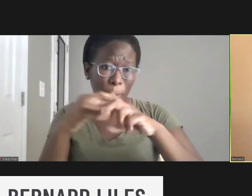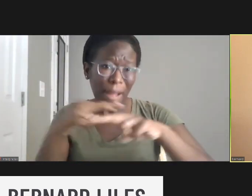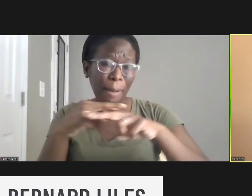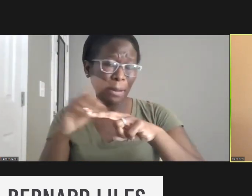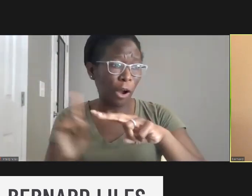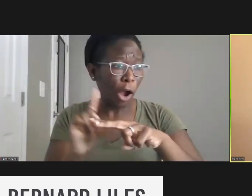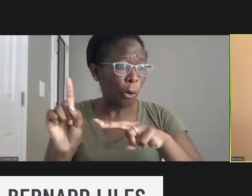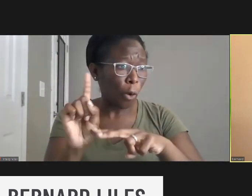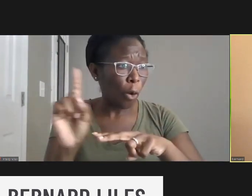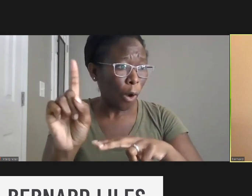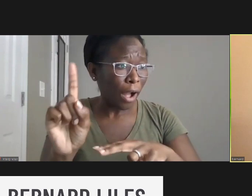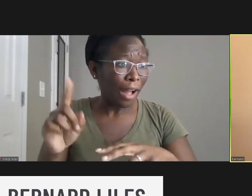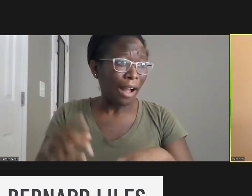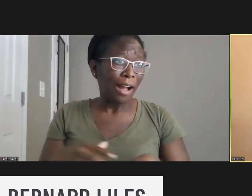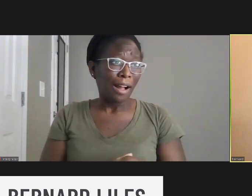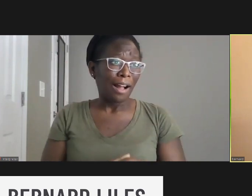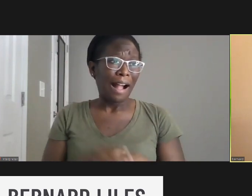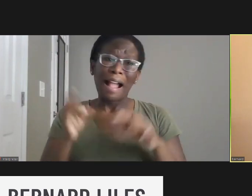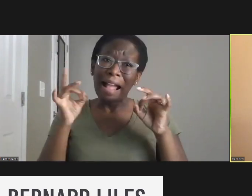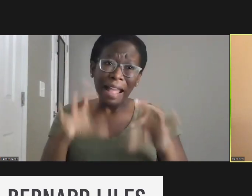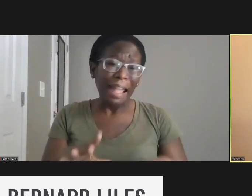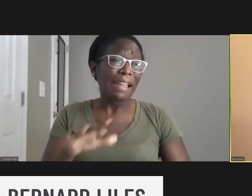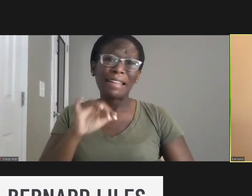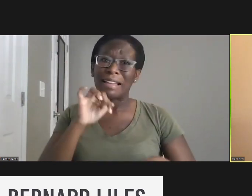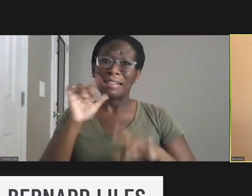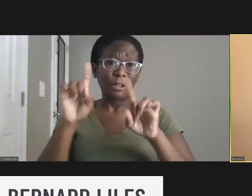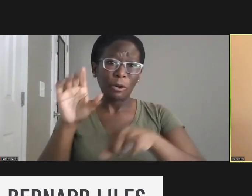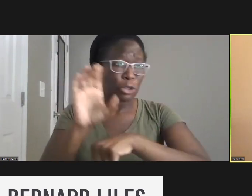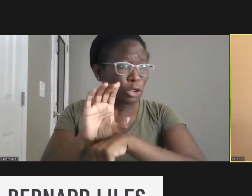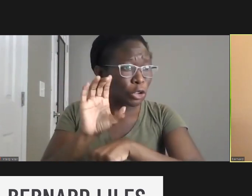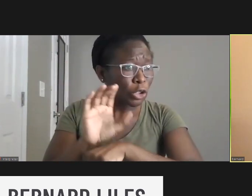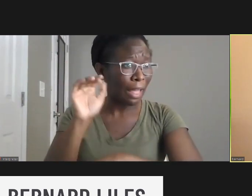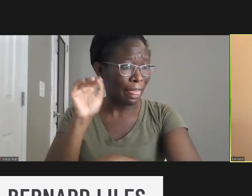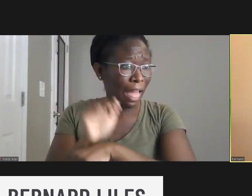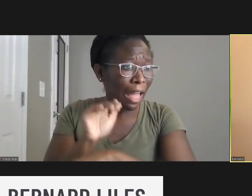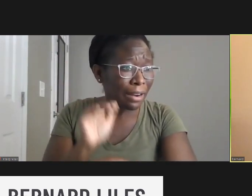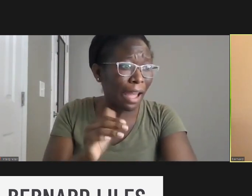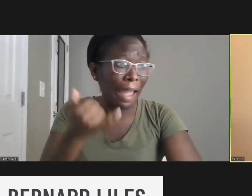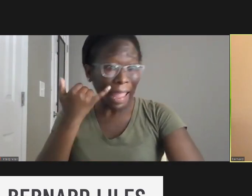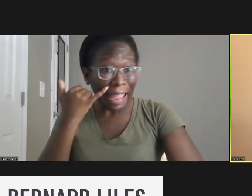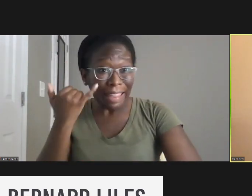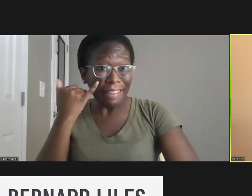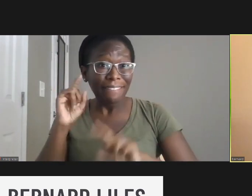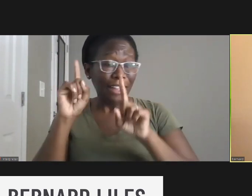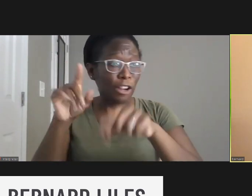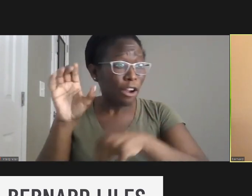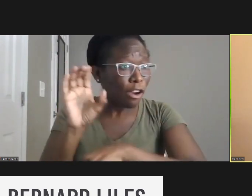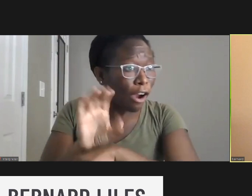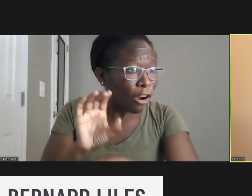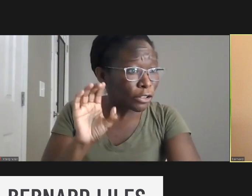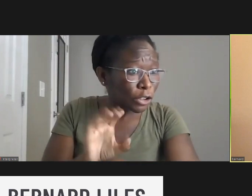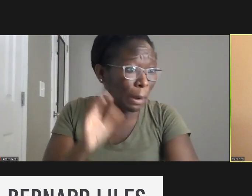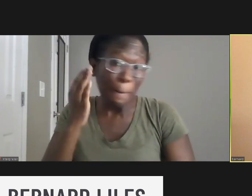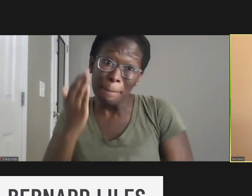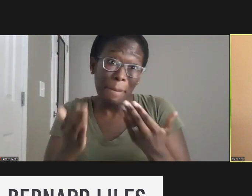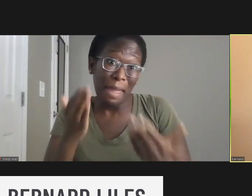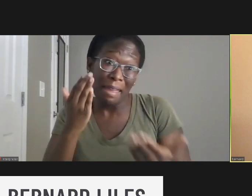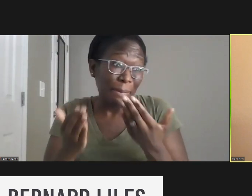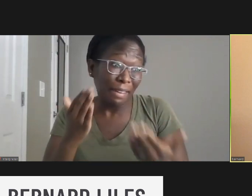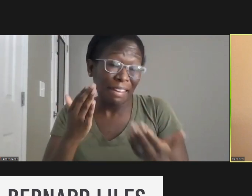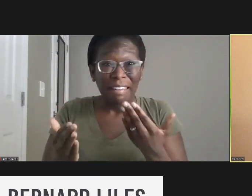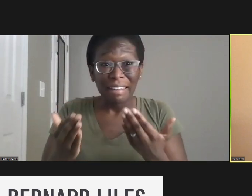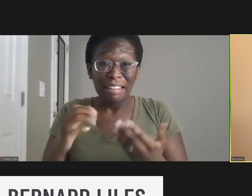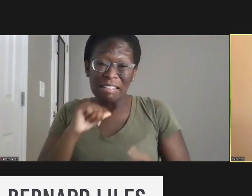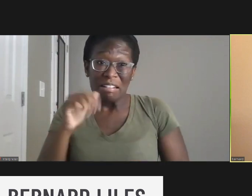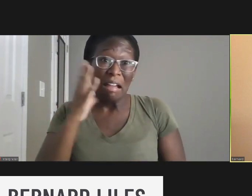night. If I had, I'd make gone to church. Might not have got hit by a car. I wake up in a